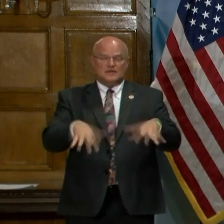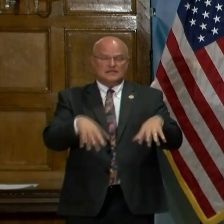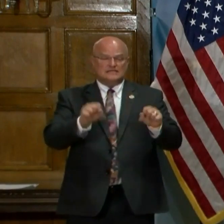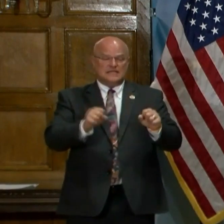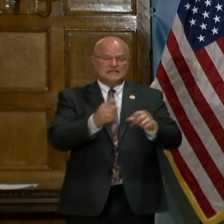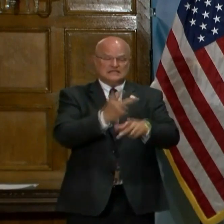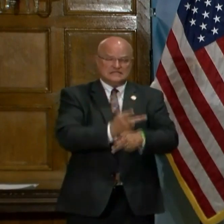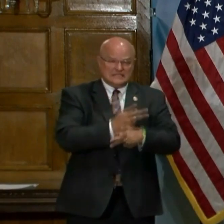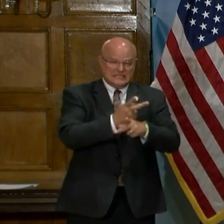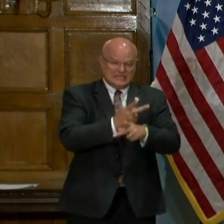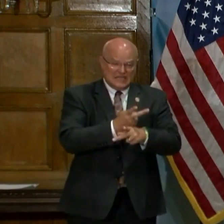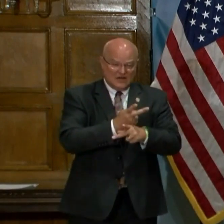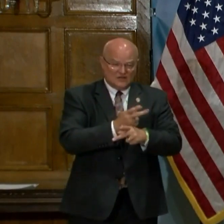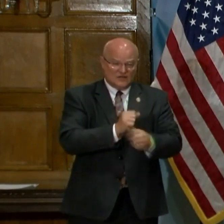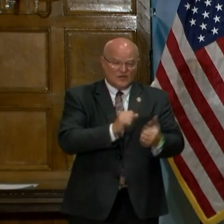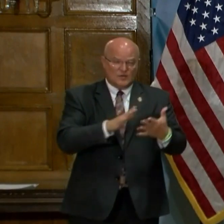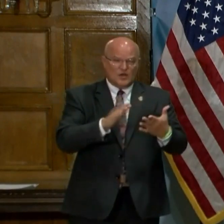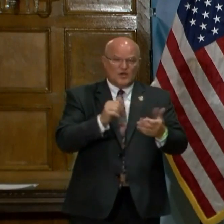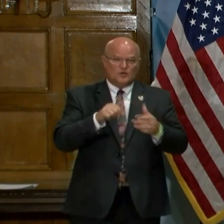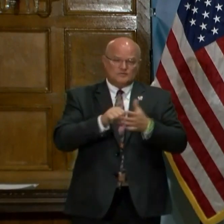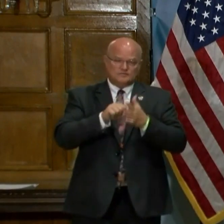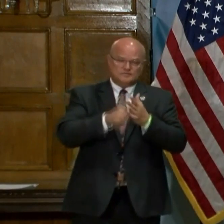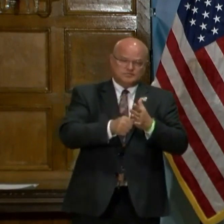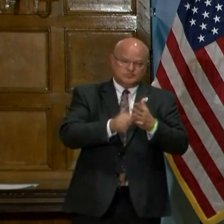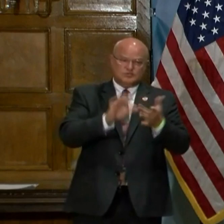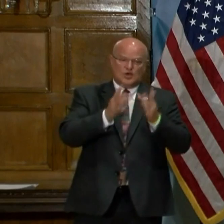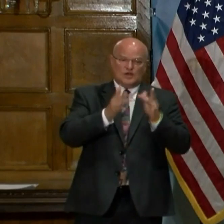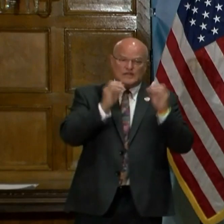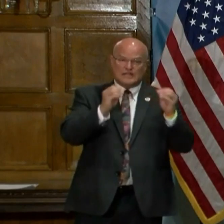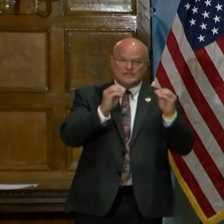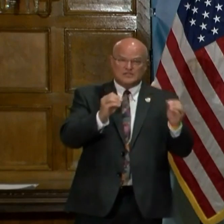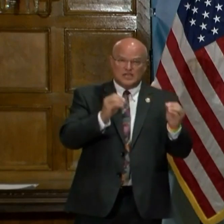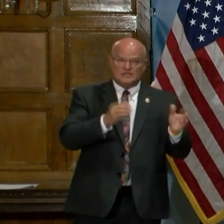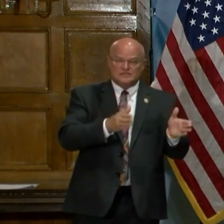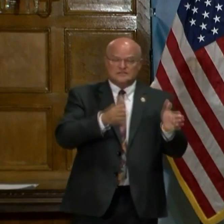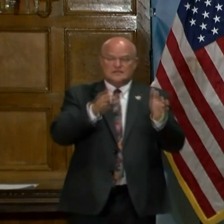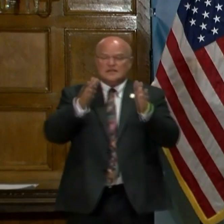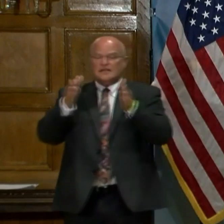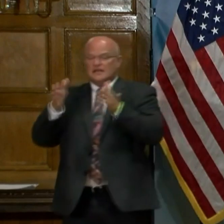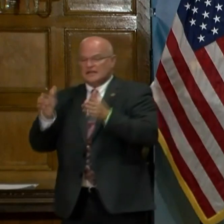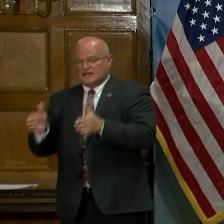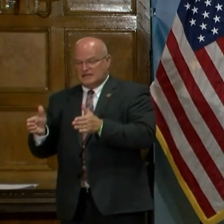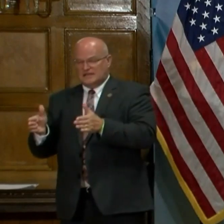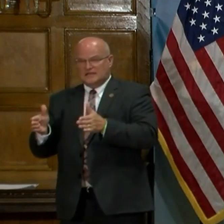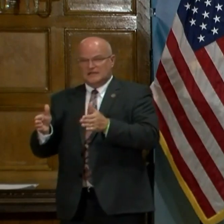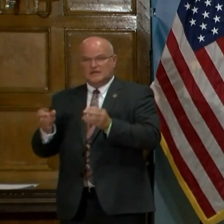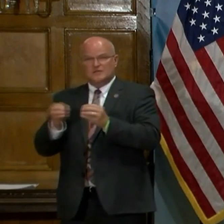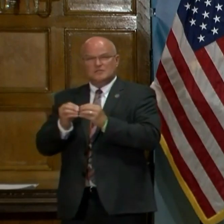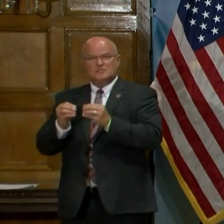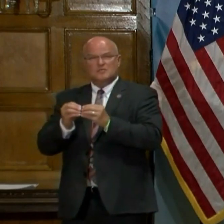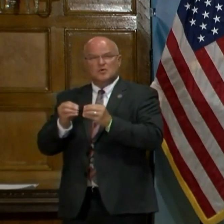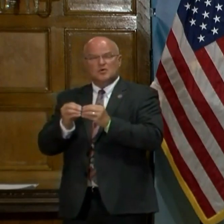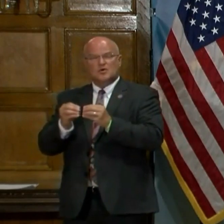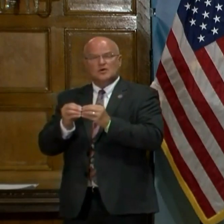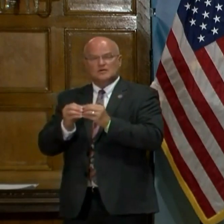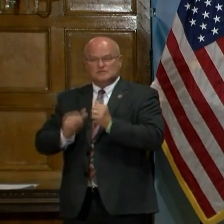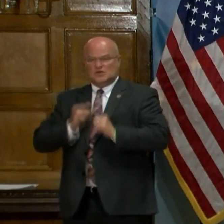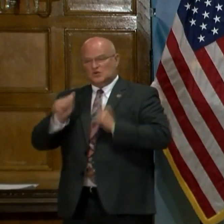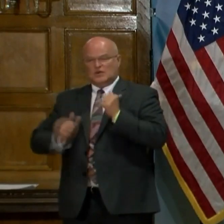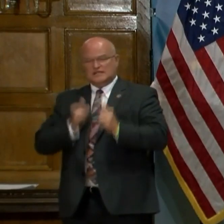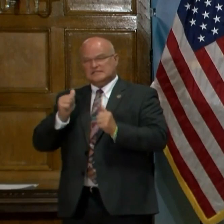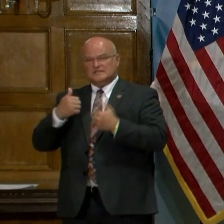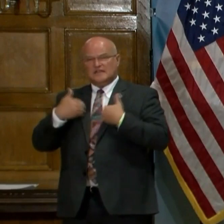more cautious approach with heavier emphasis on online education, and some may be a little bit more